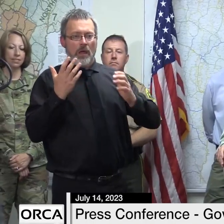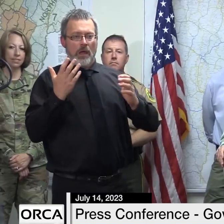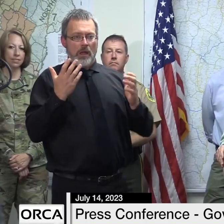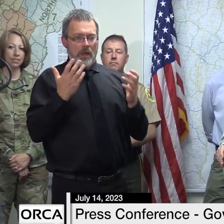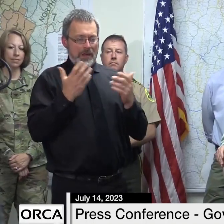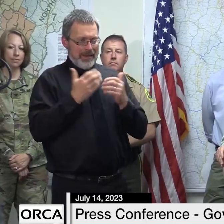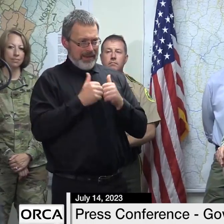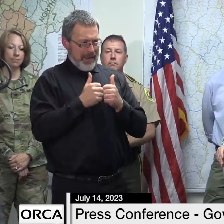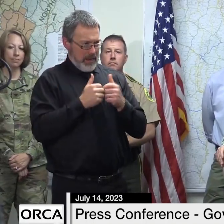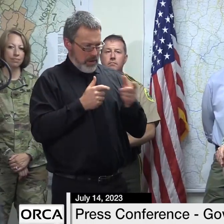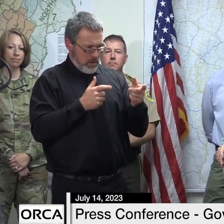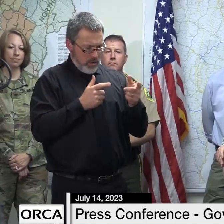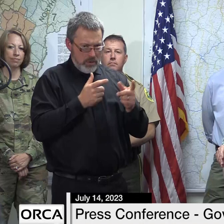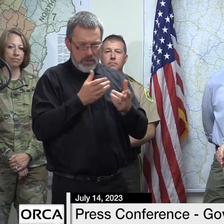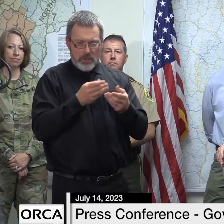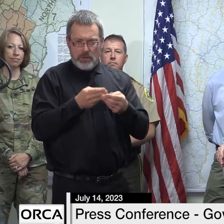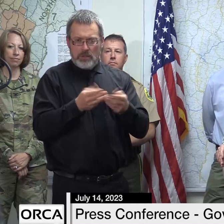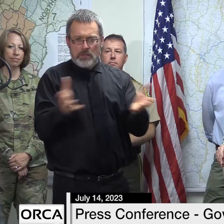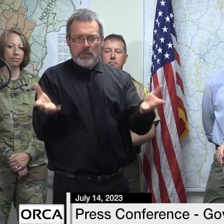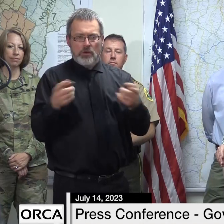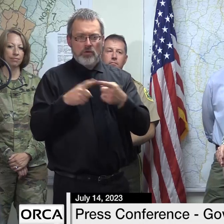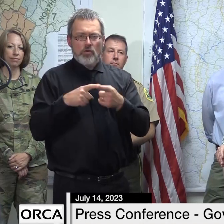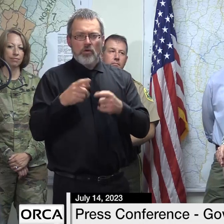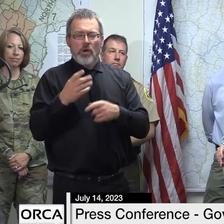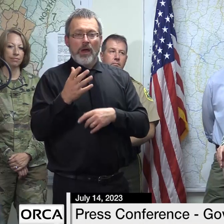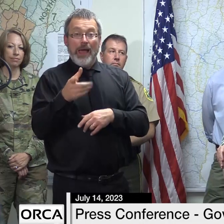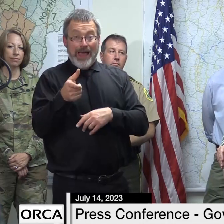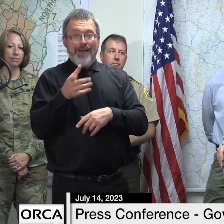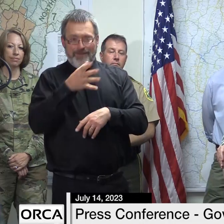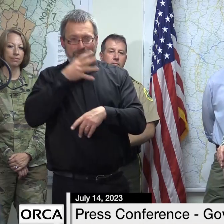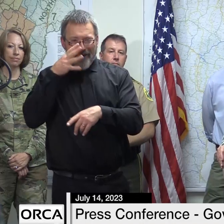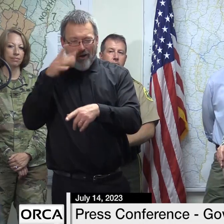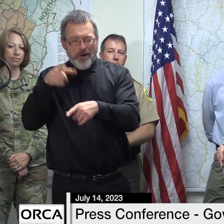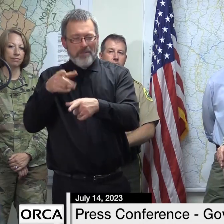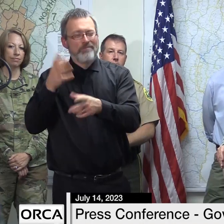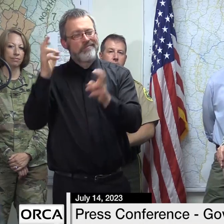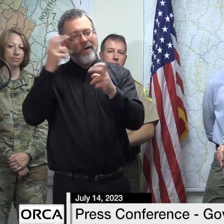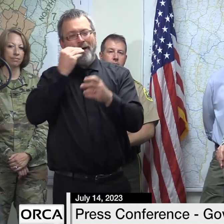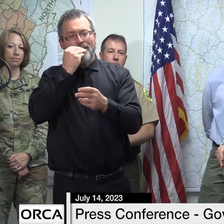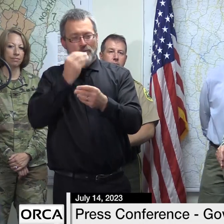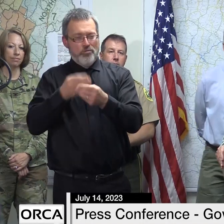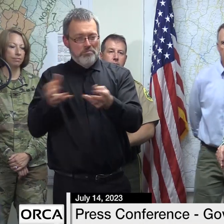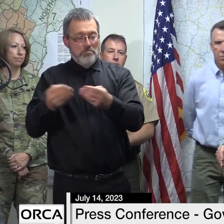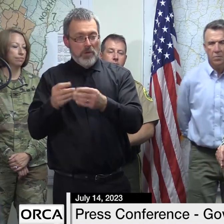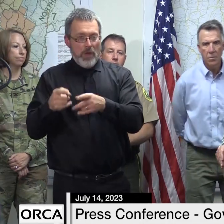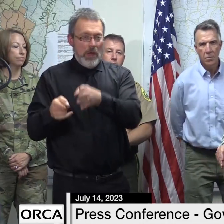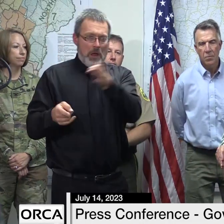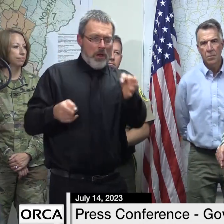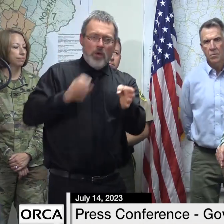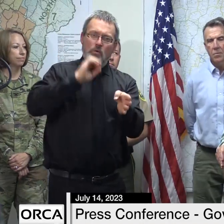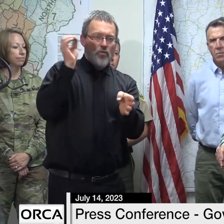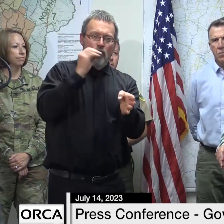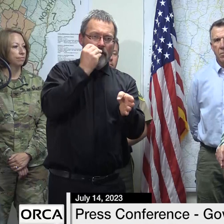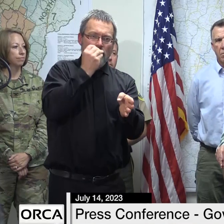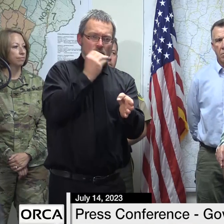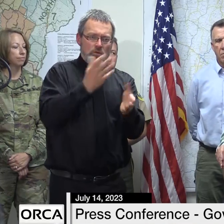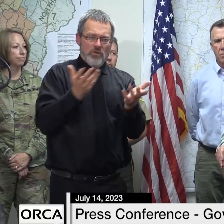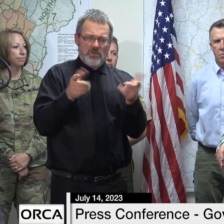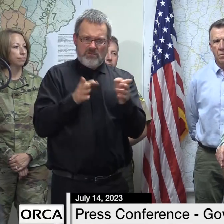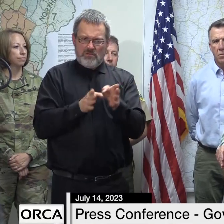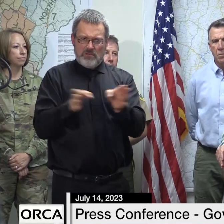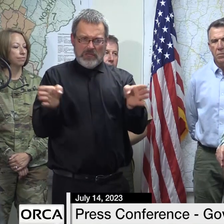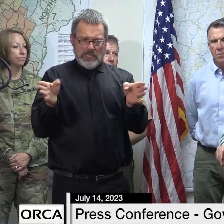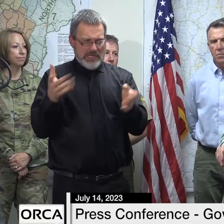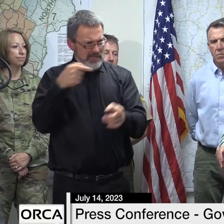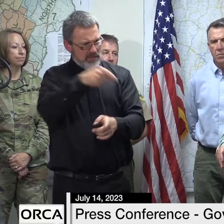receive relief? I'm thinking of there's in particular a flower farmer that I've seen whose entire stock has been demolished.